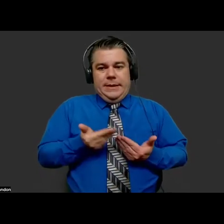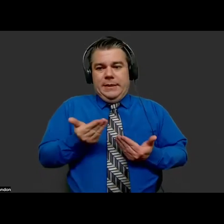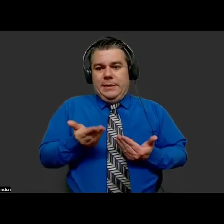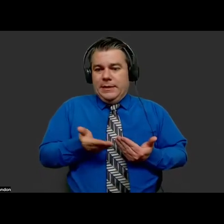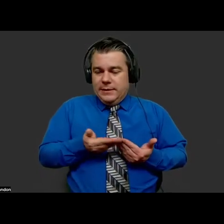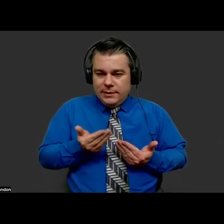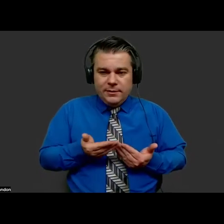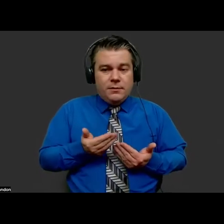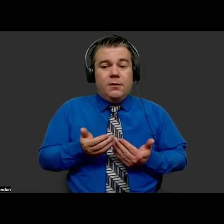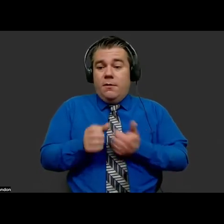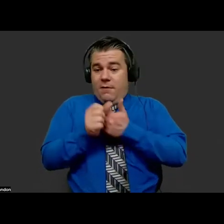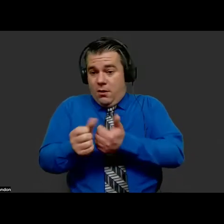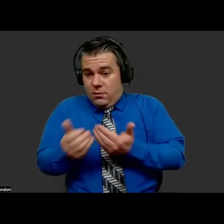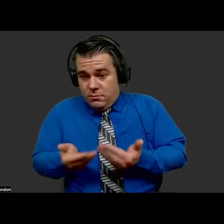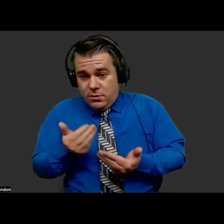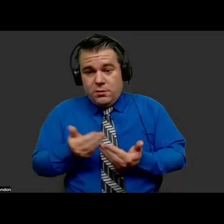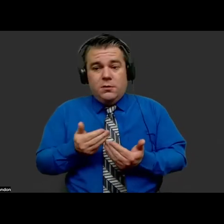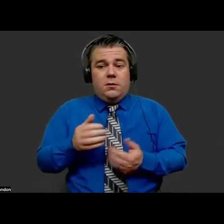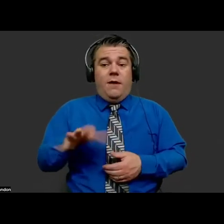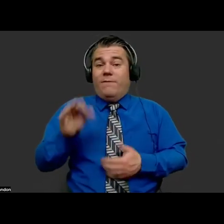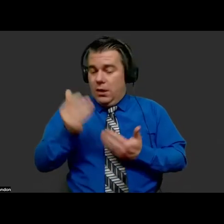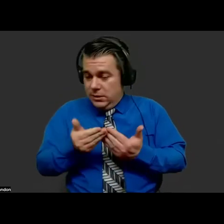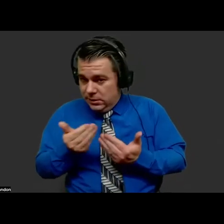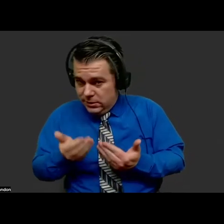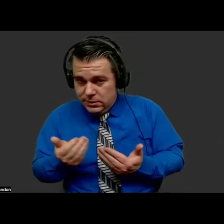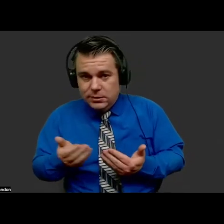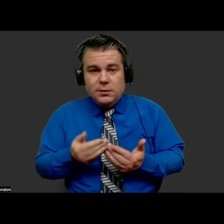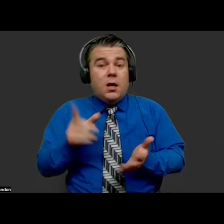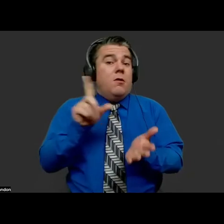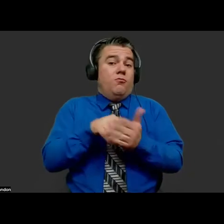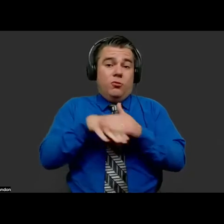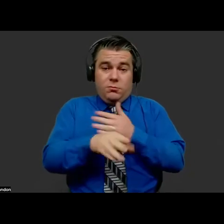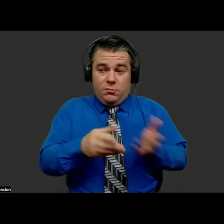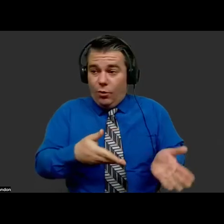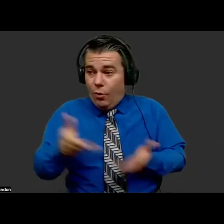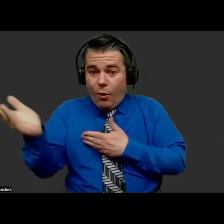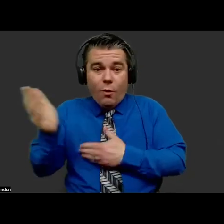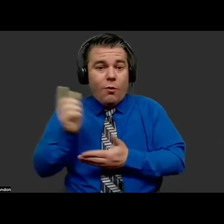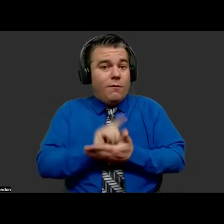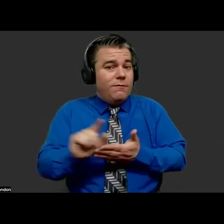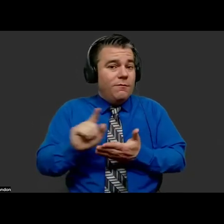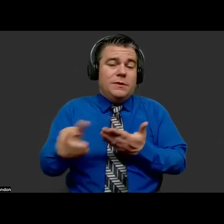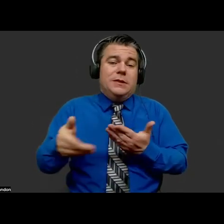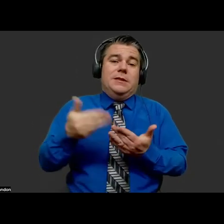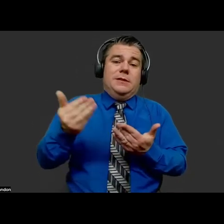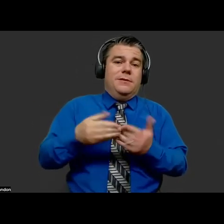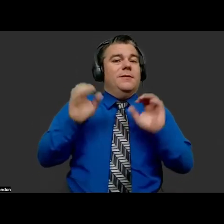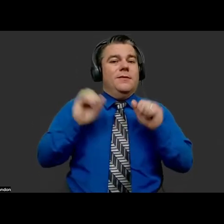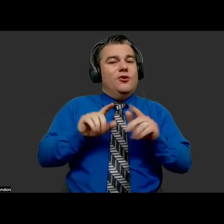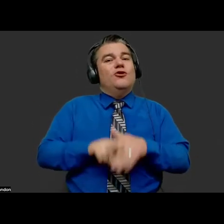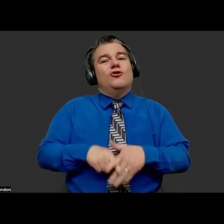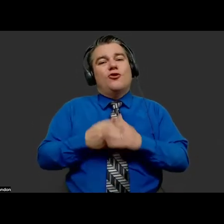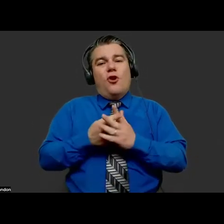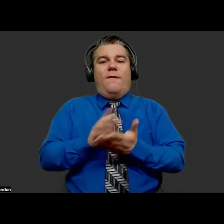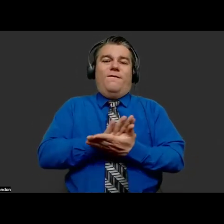to follow. It's easy to find. It's easy to print and go each and every week, to where we can start fresh and